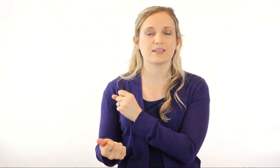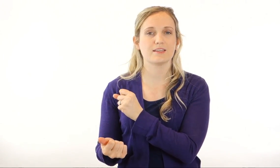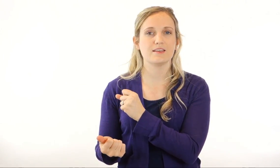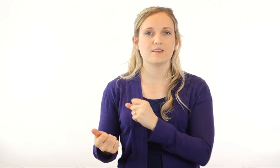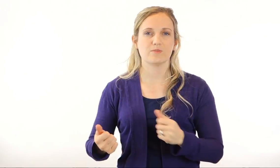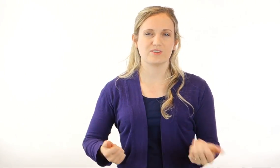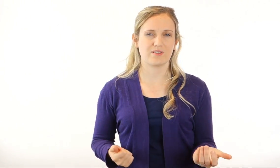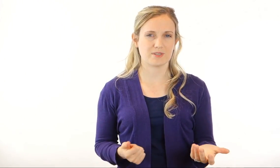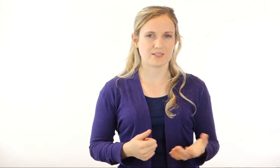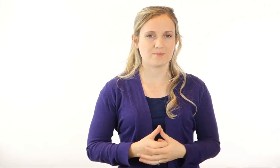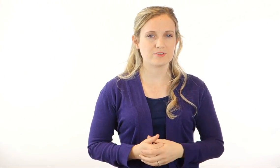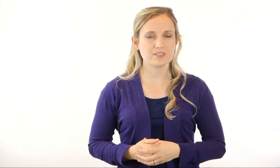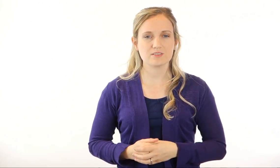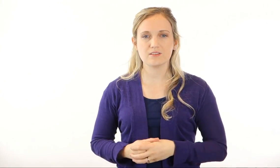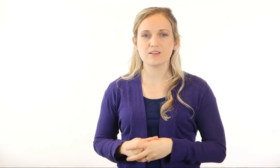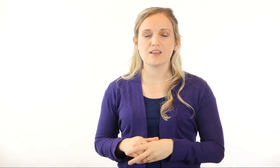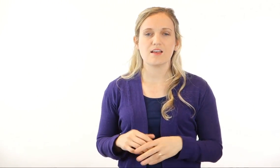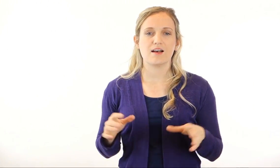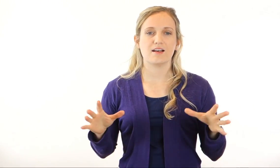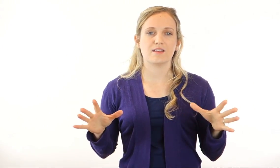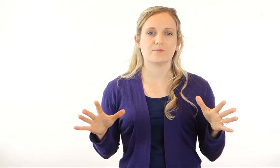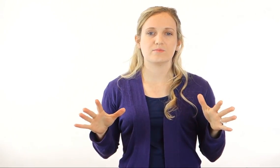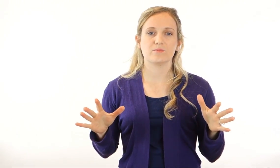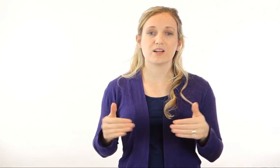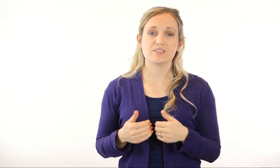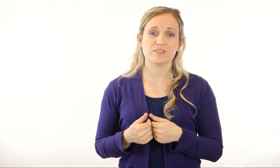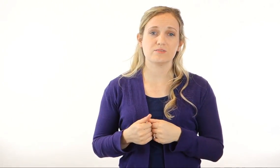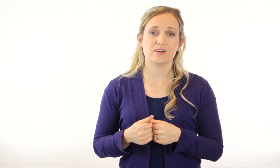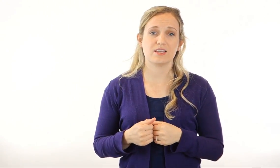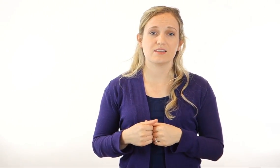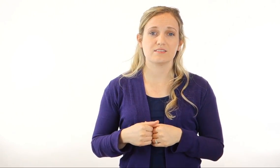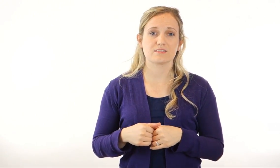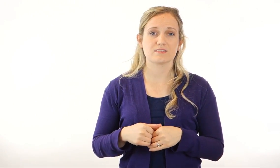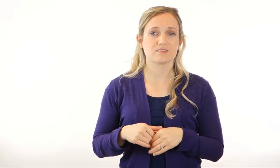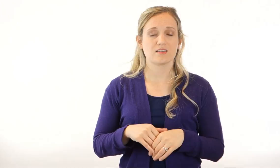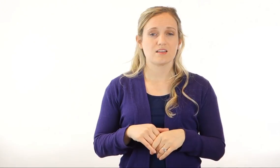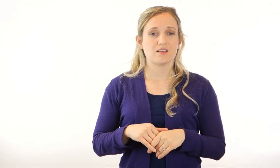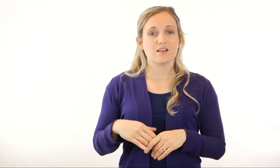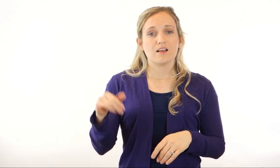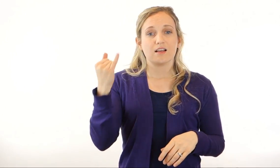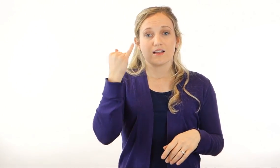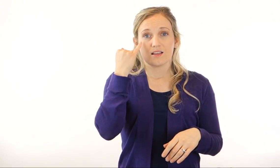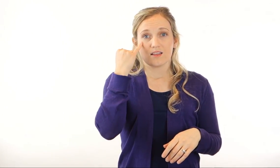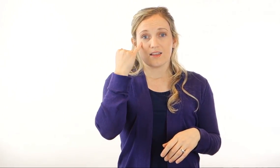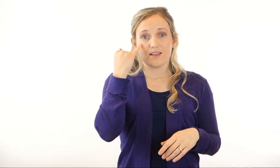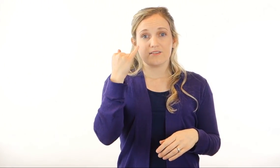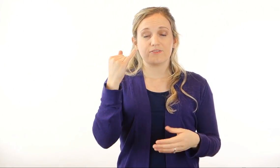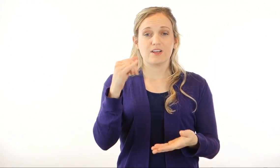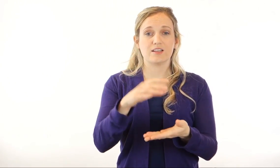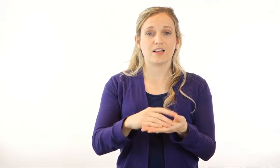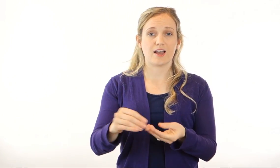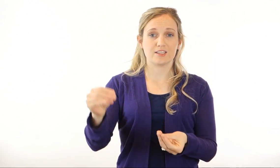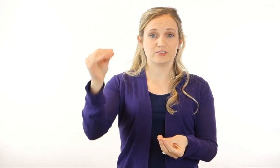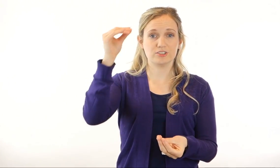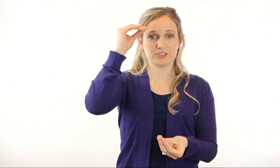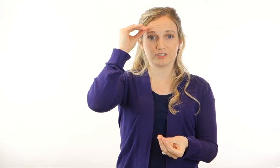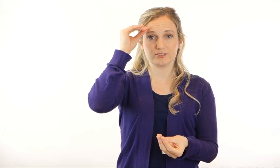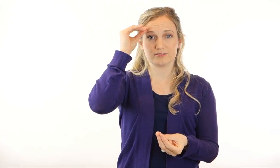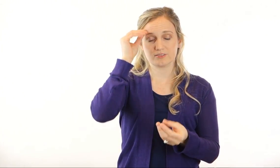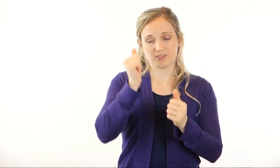quick when you don't have much time during the song, what I do is if I learn